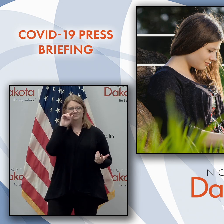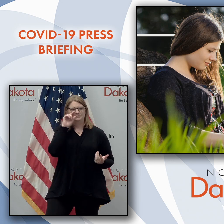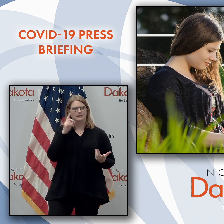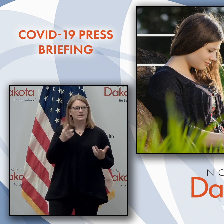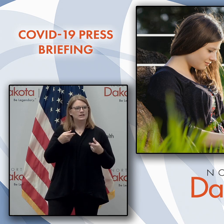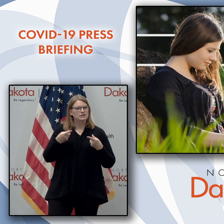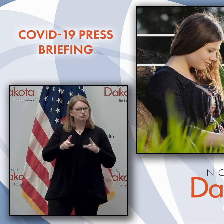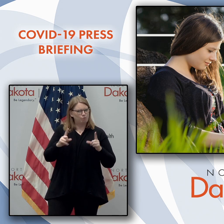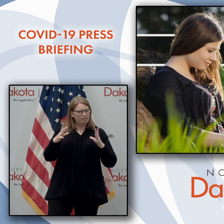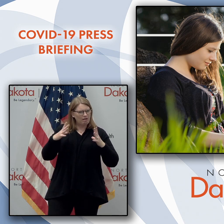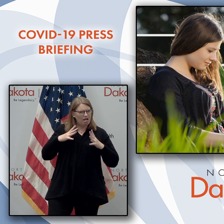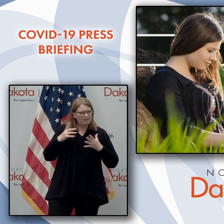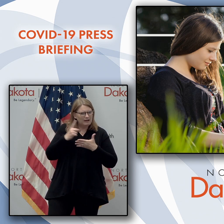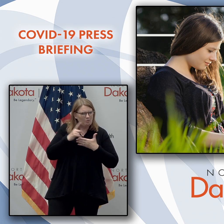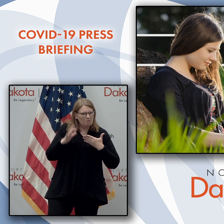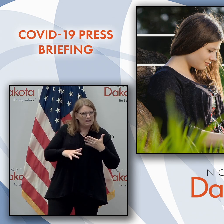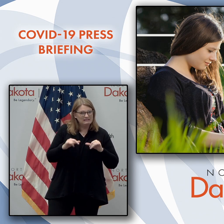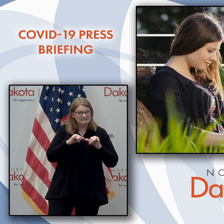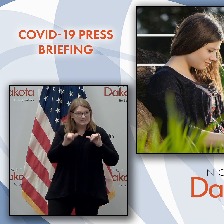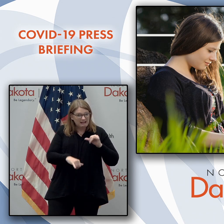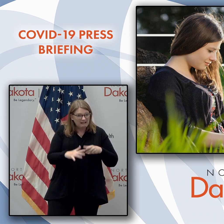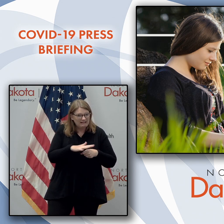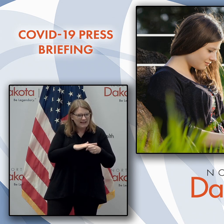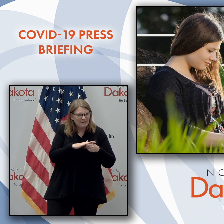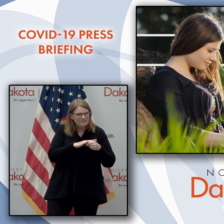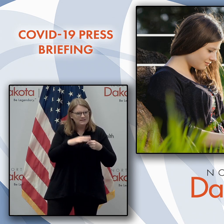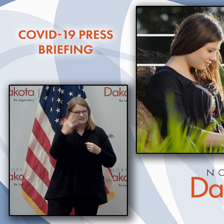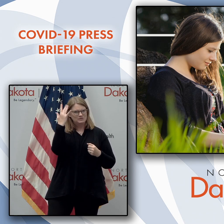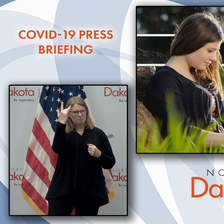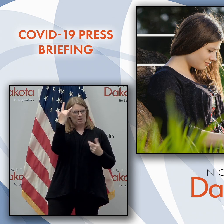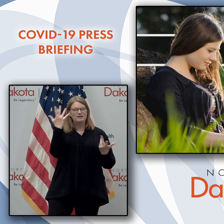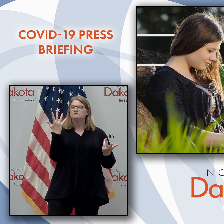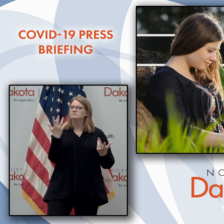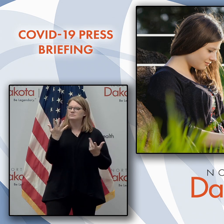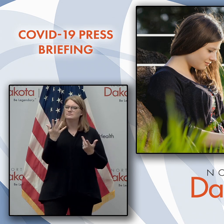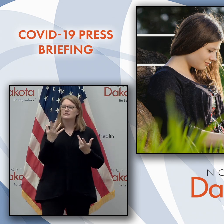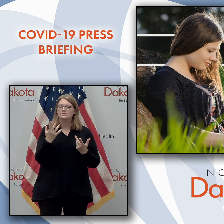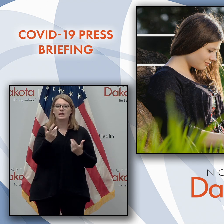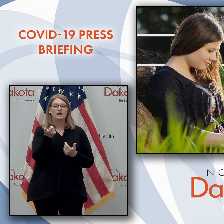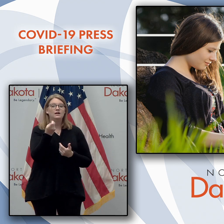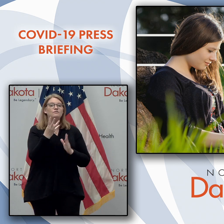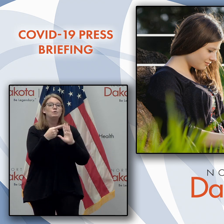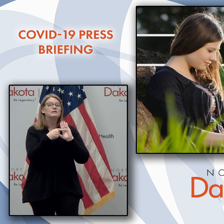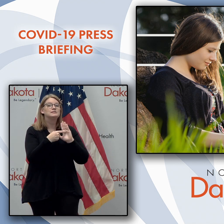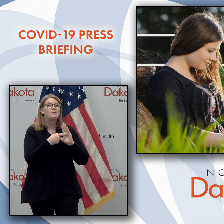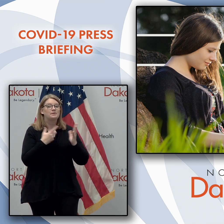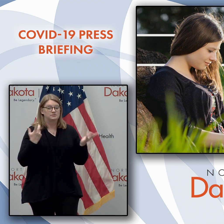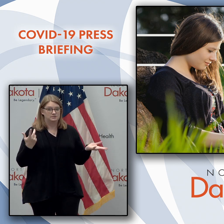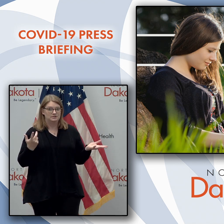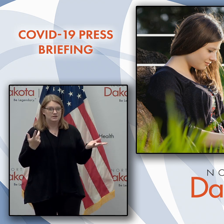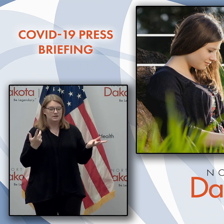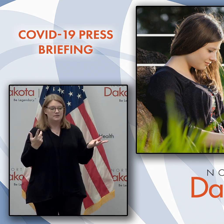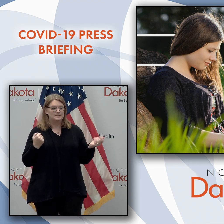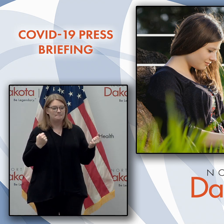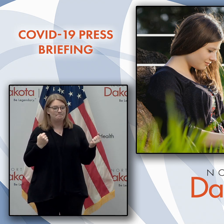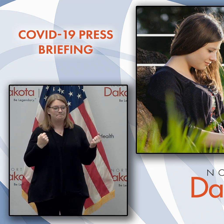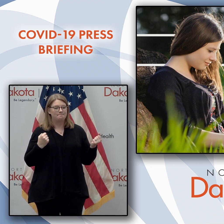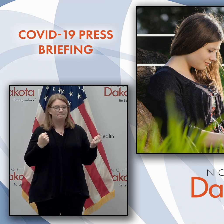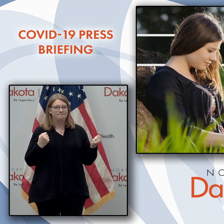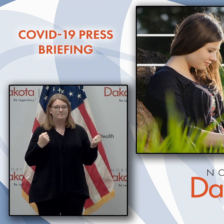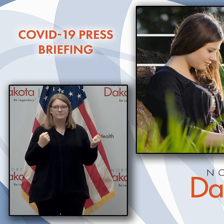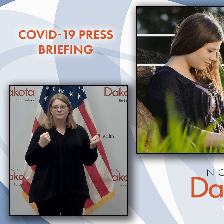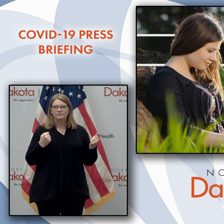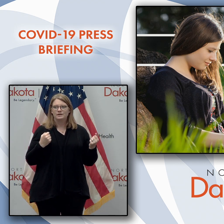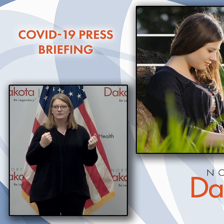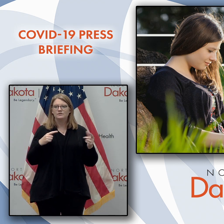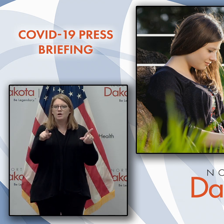over a holiday weekend? Well, there's plenty of reasons this year. A few of those examples, in addition to